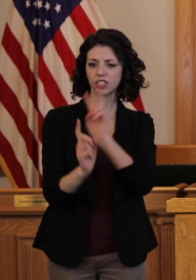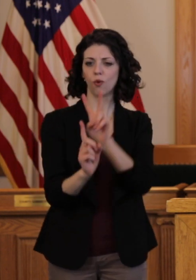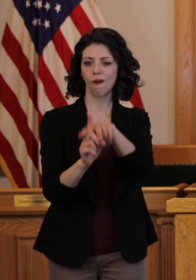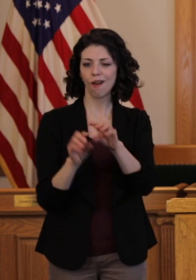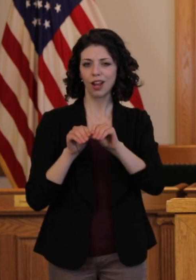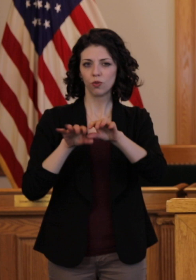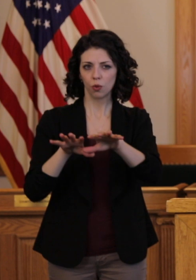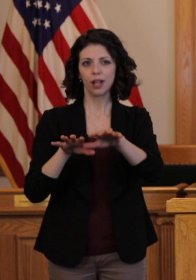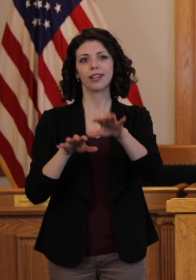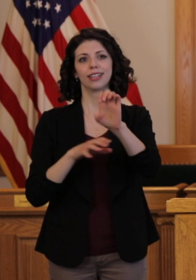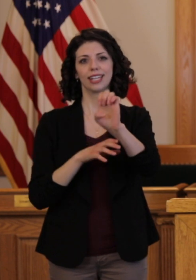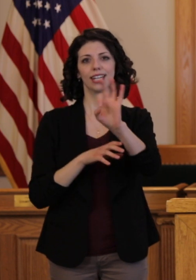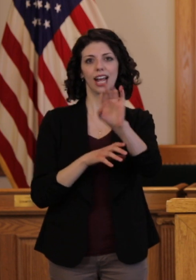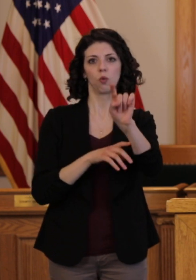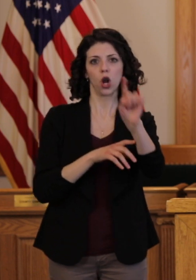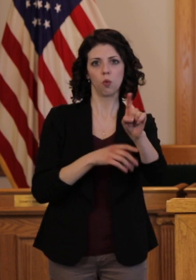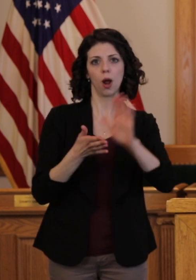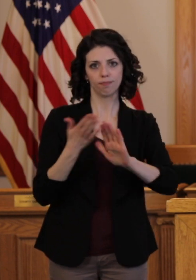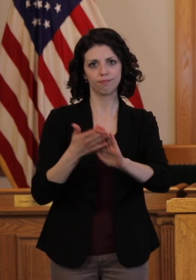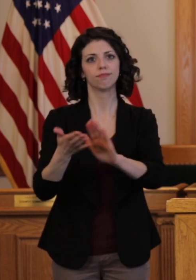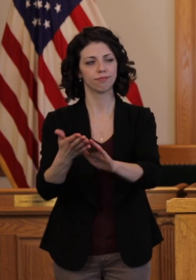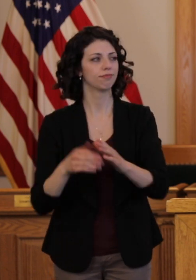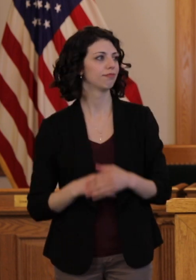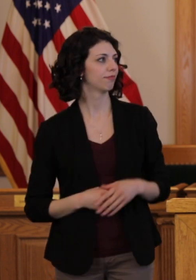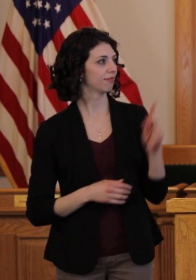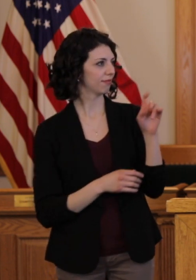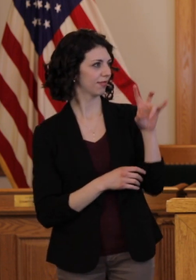the E911 emergency operations. Kevin?